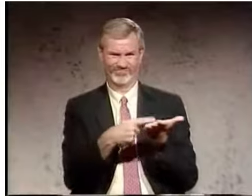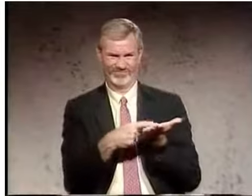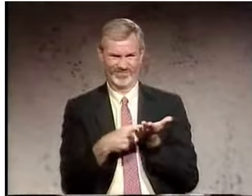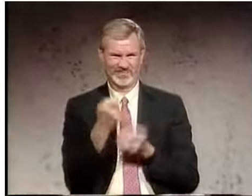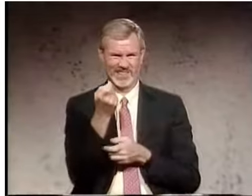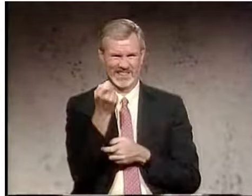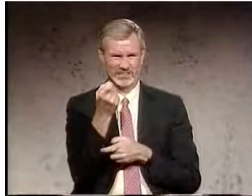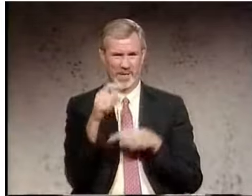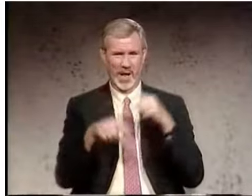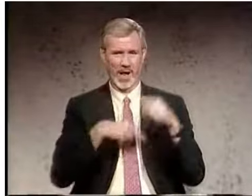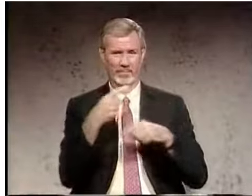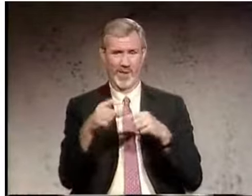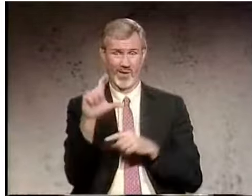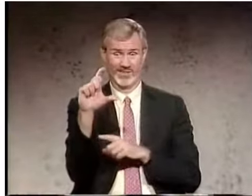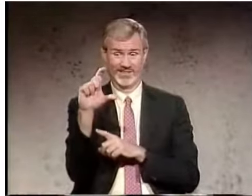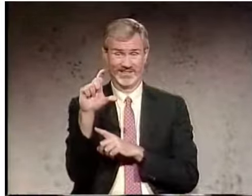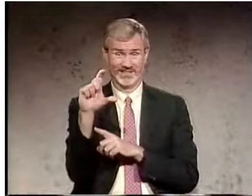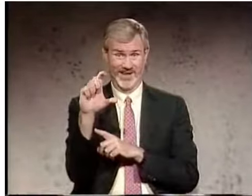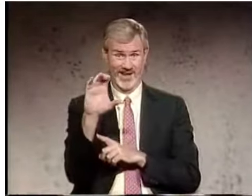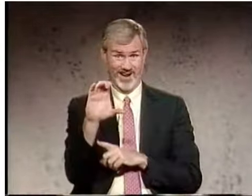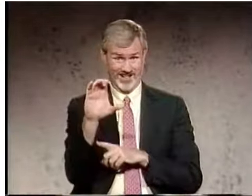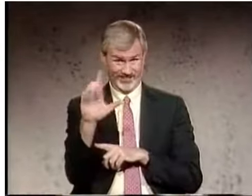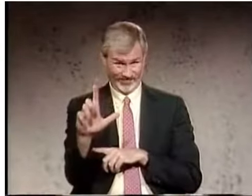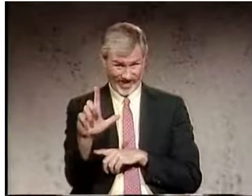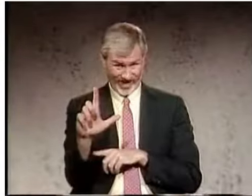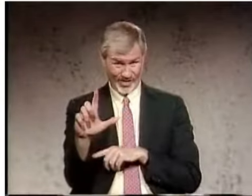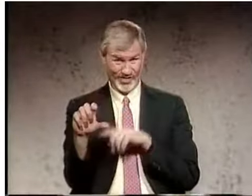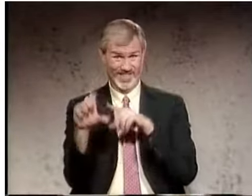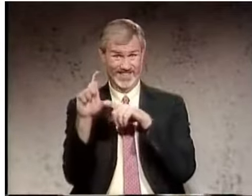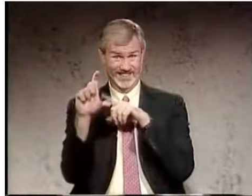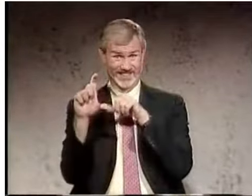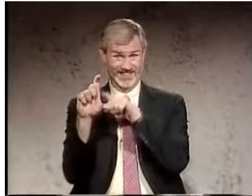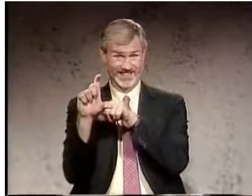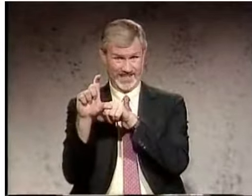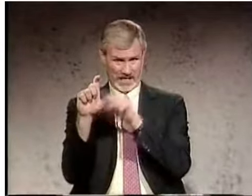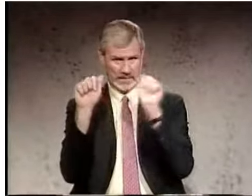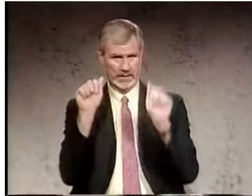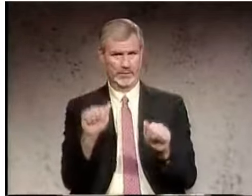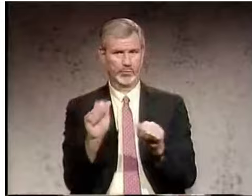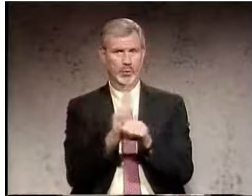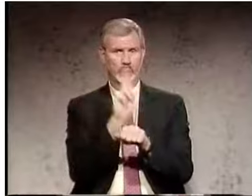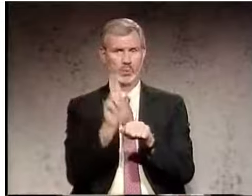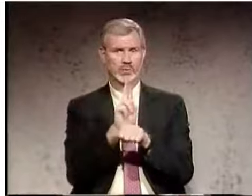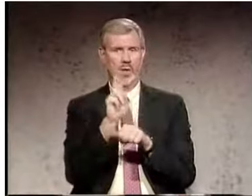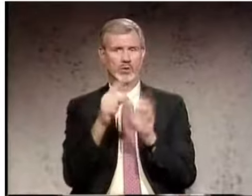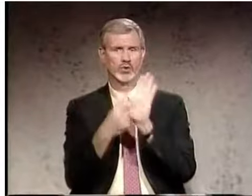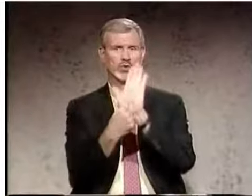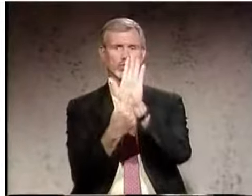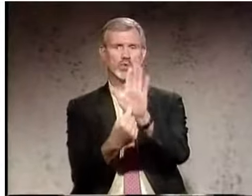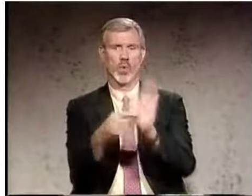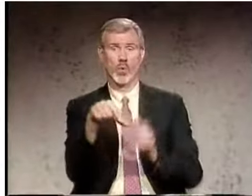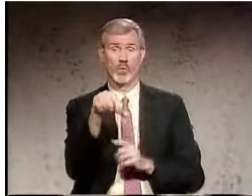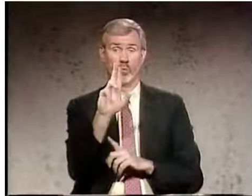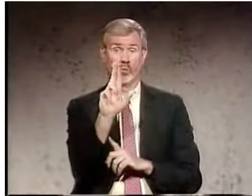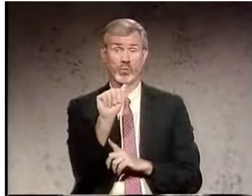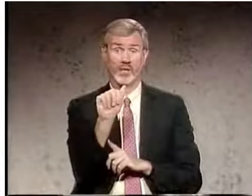So after this program is finished, continue to discuss these classifiers and how you can use them to show